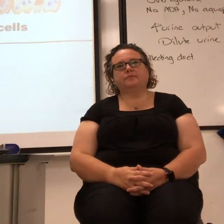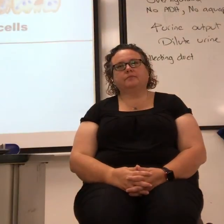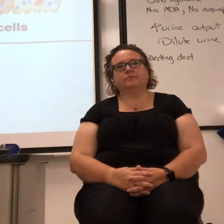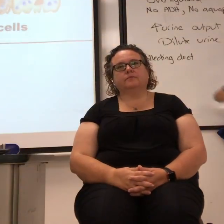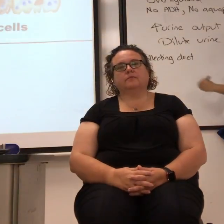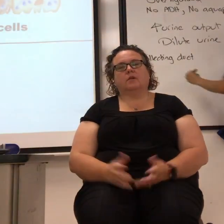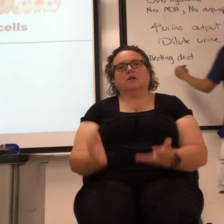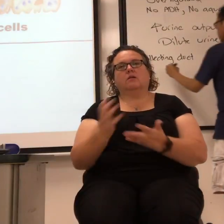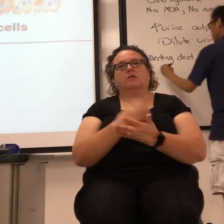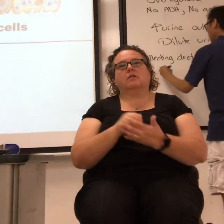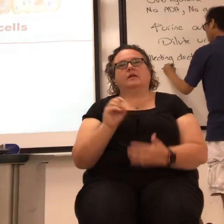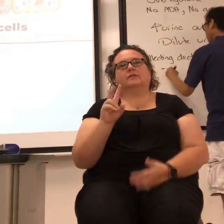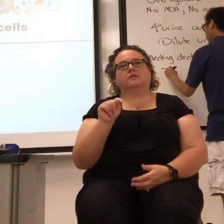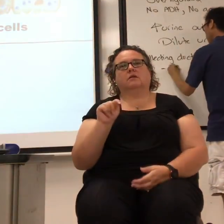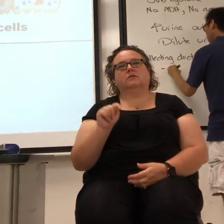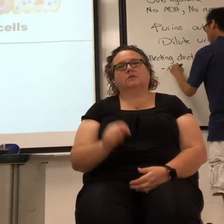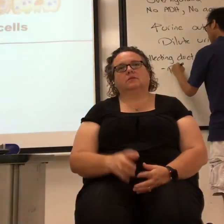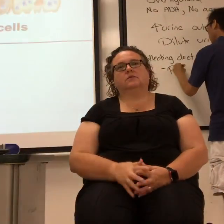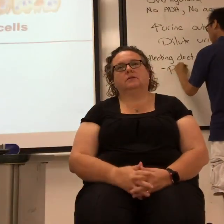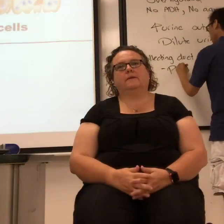Collecting duct, principal cell.